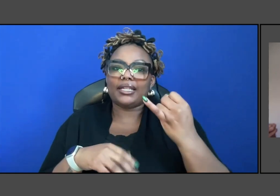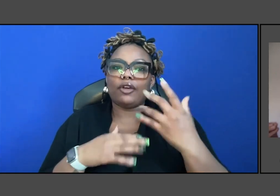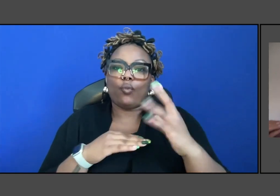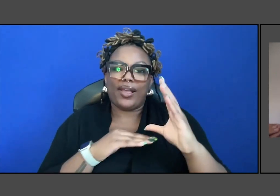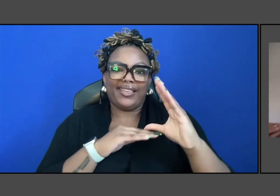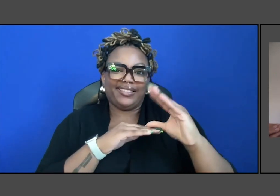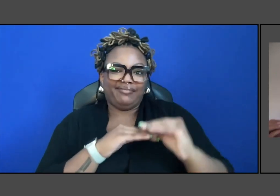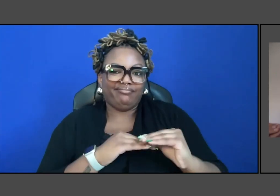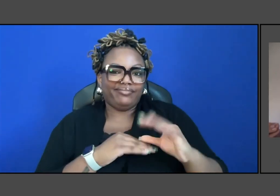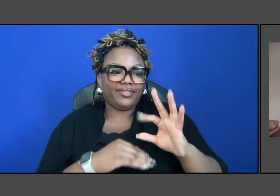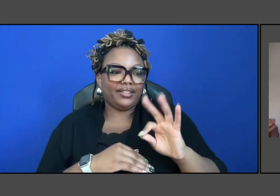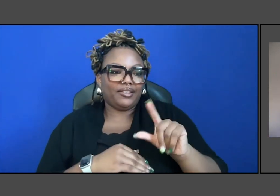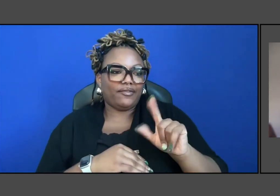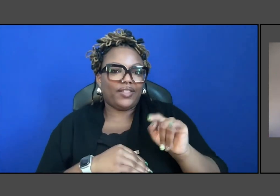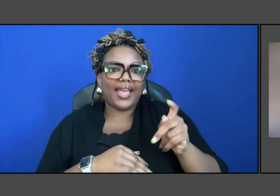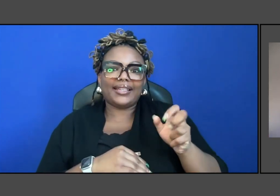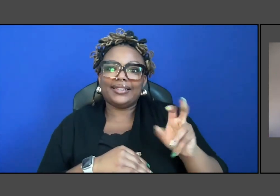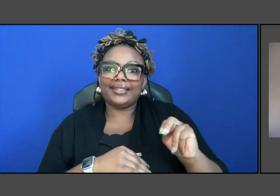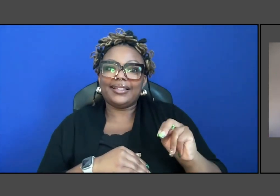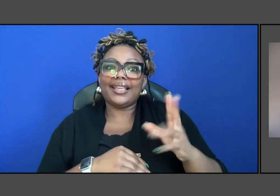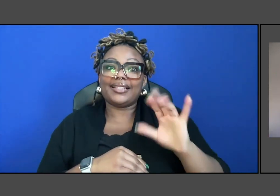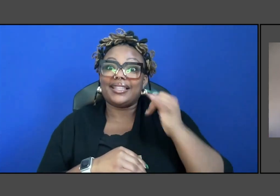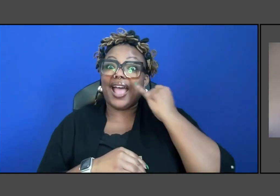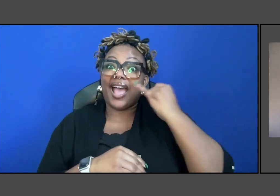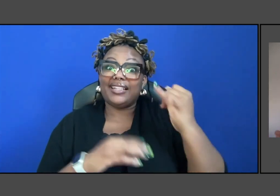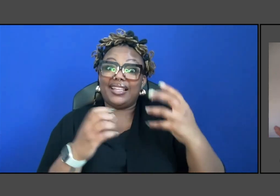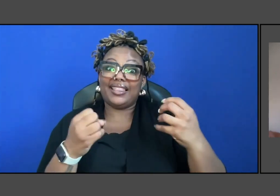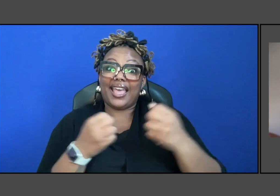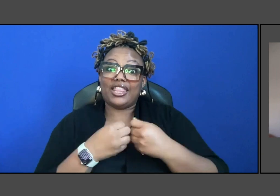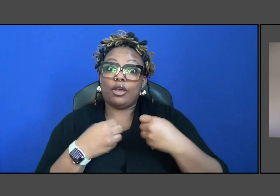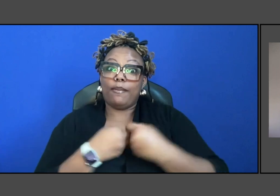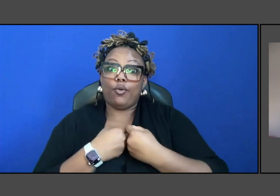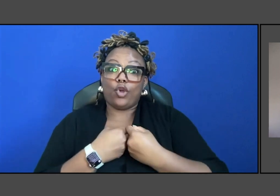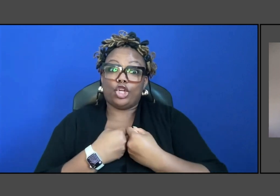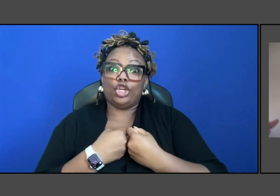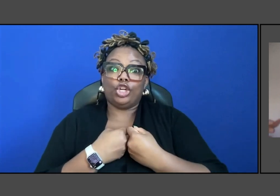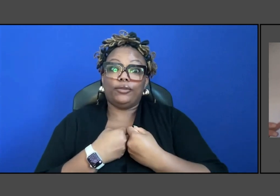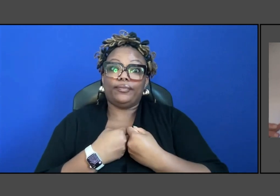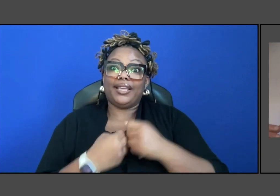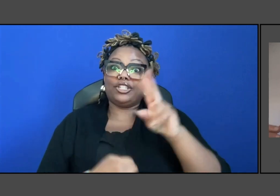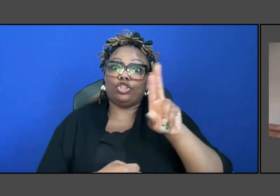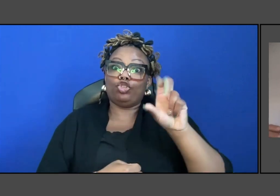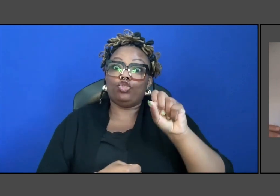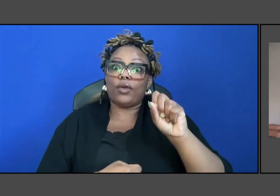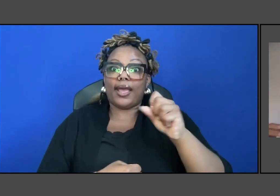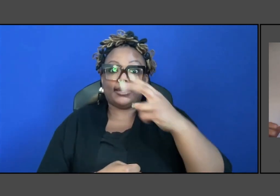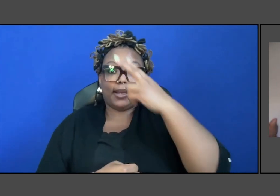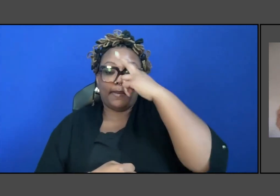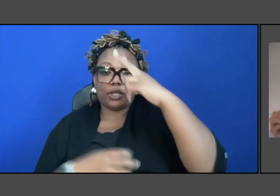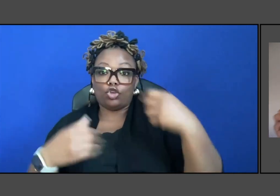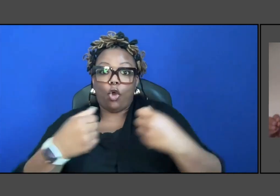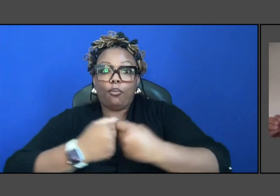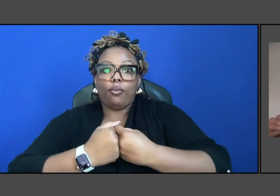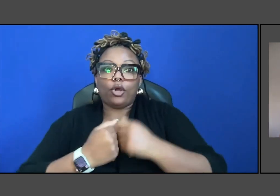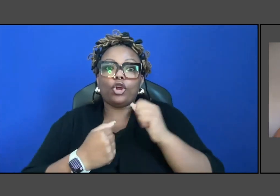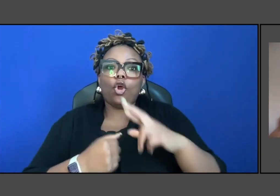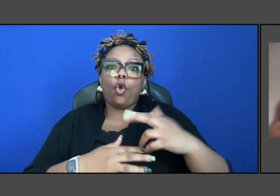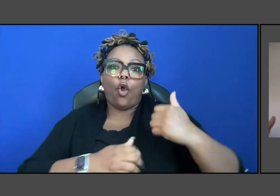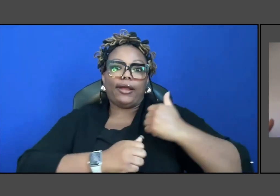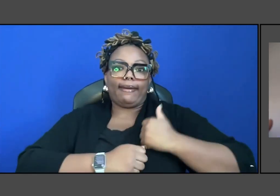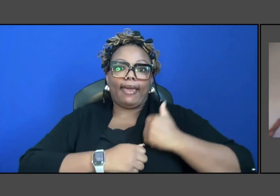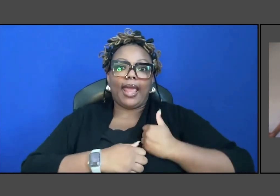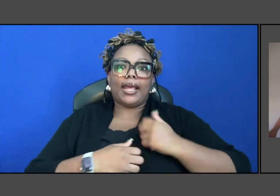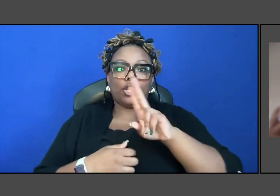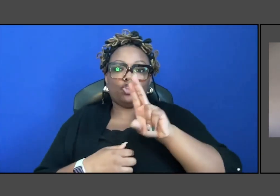this idea that the border is just the U.S.-Mexico border, or like Canada. It's